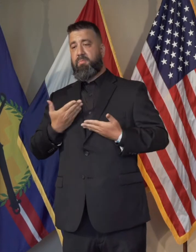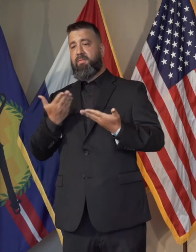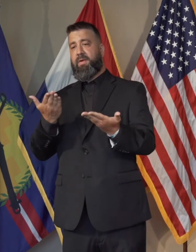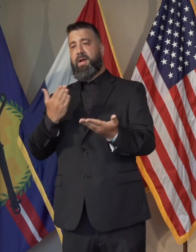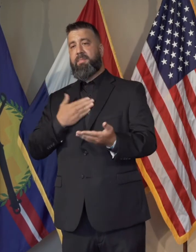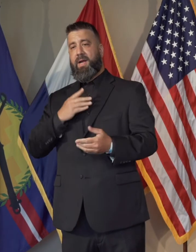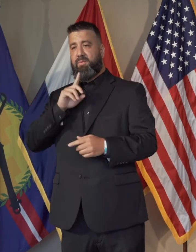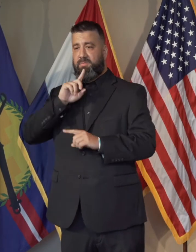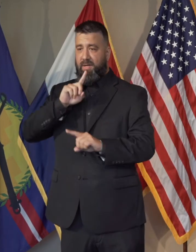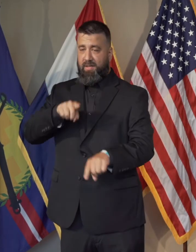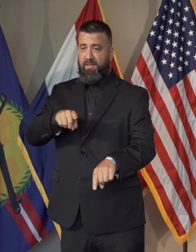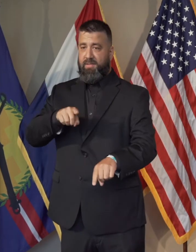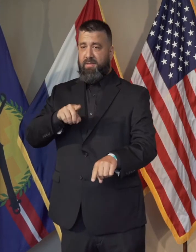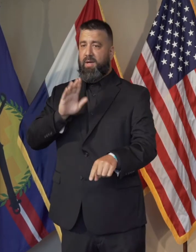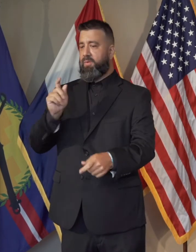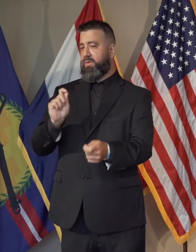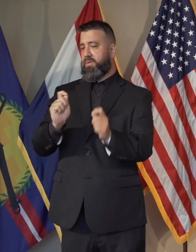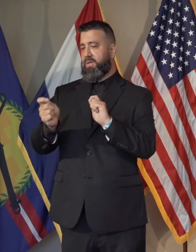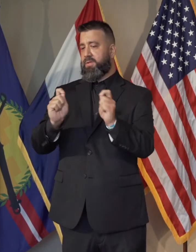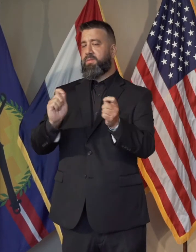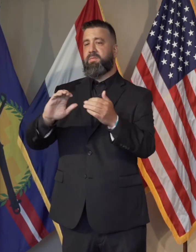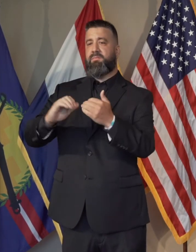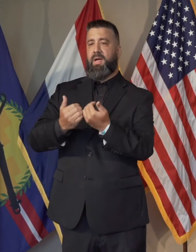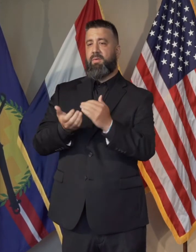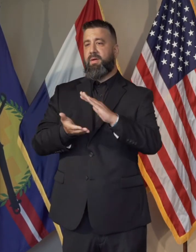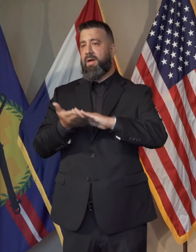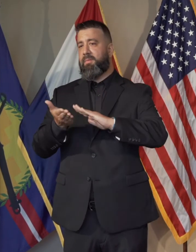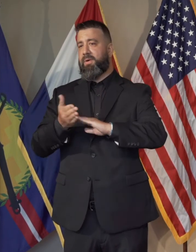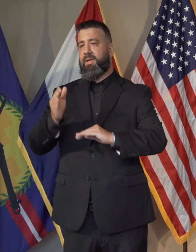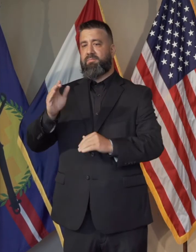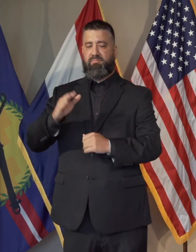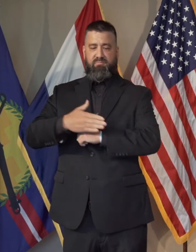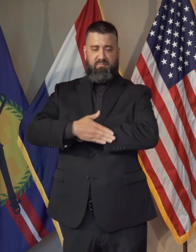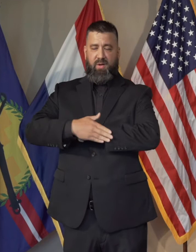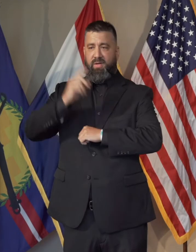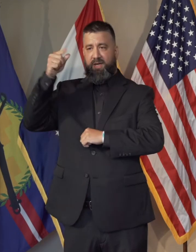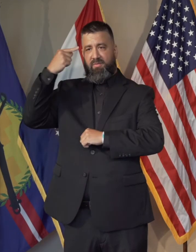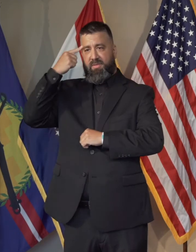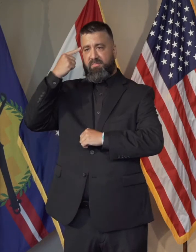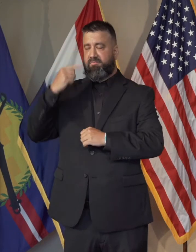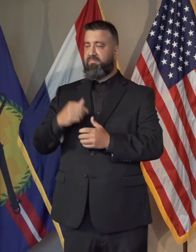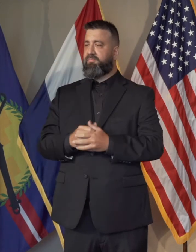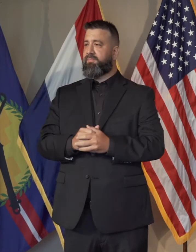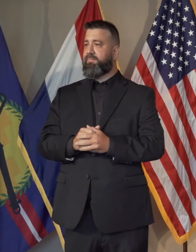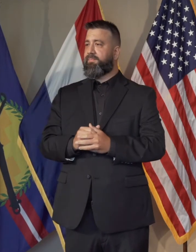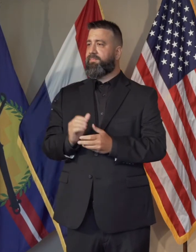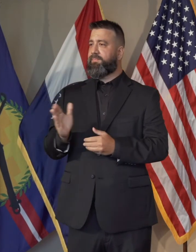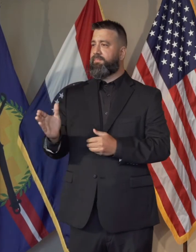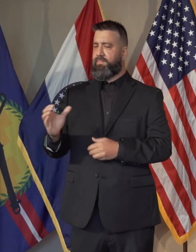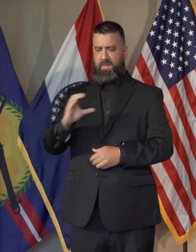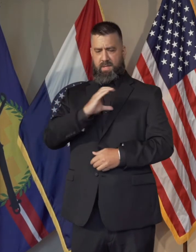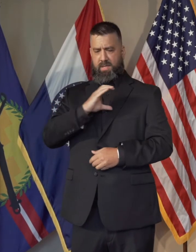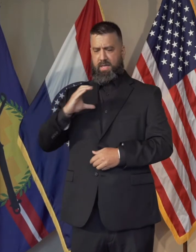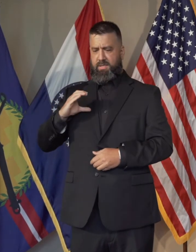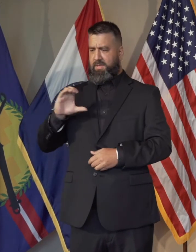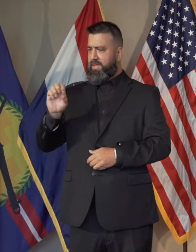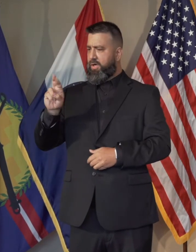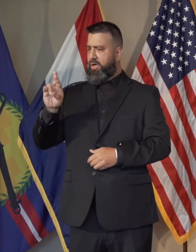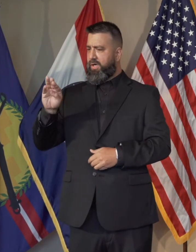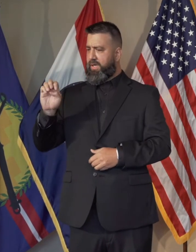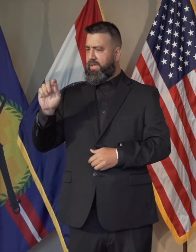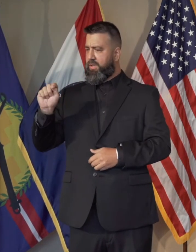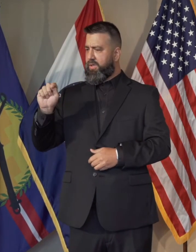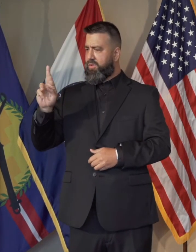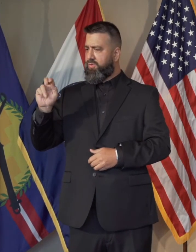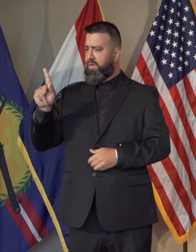and we will adjust the way we operate in county government wherever it's necessary. So Councilman Ernie Tracus sent a letter